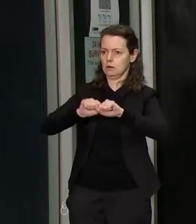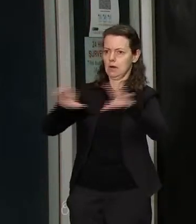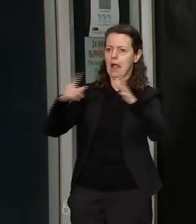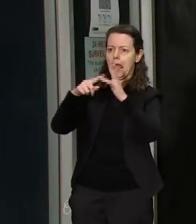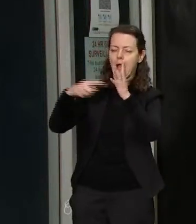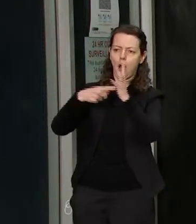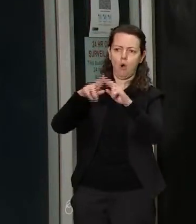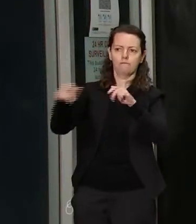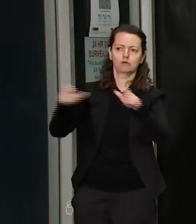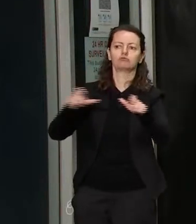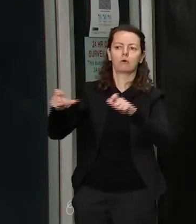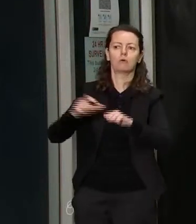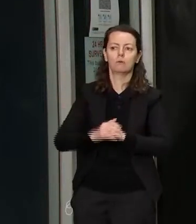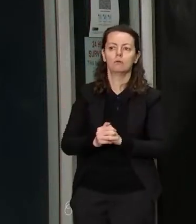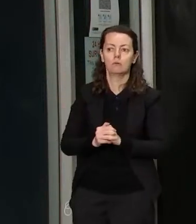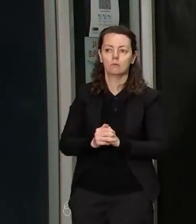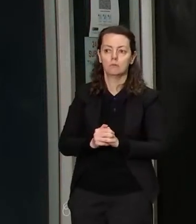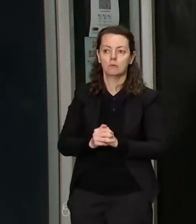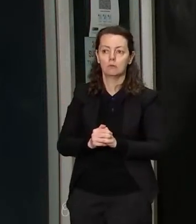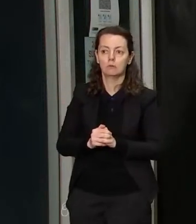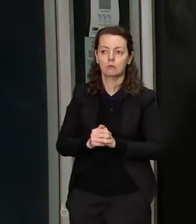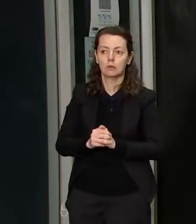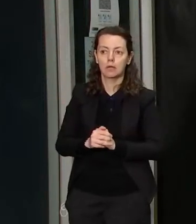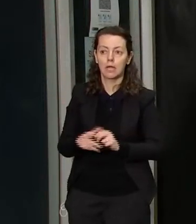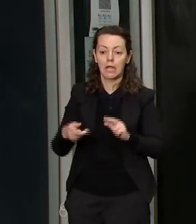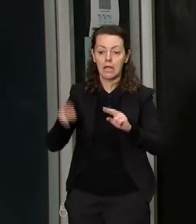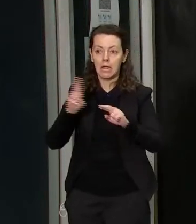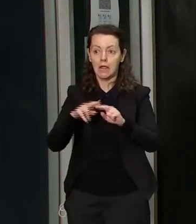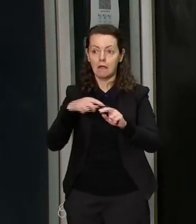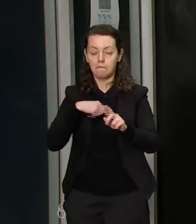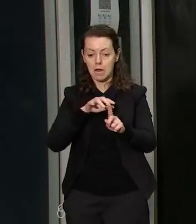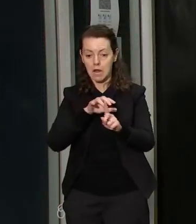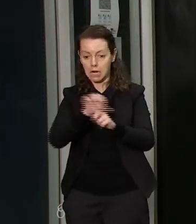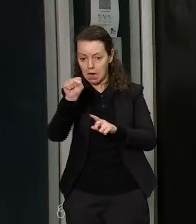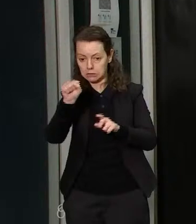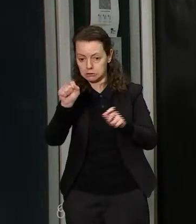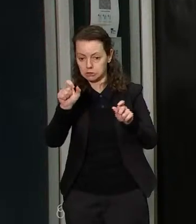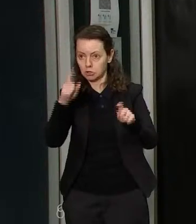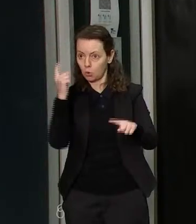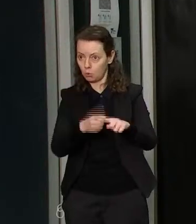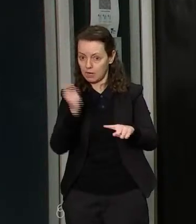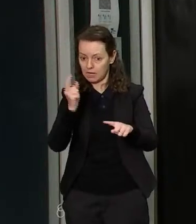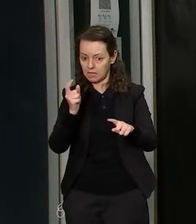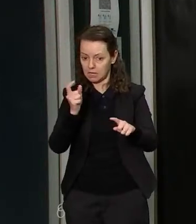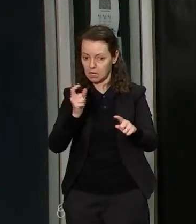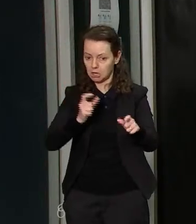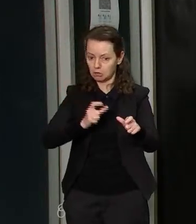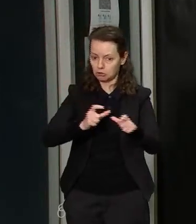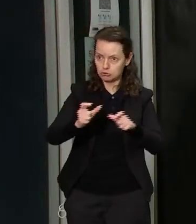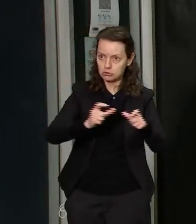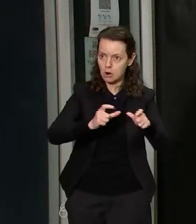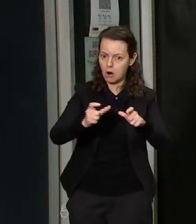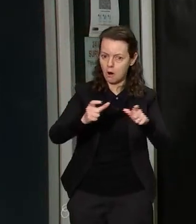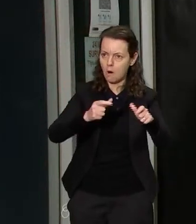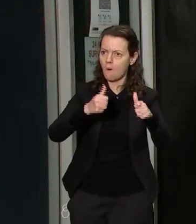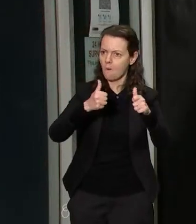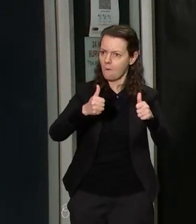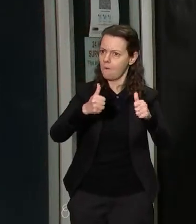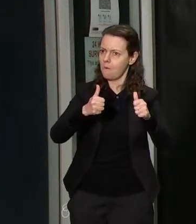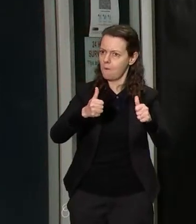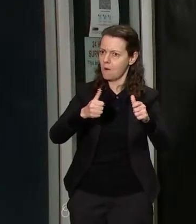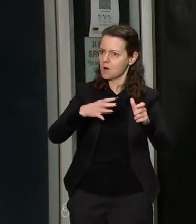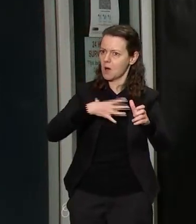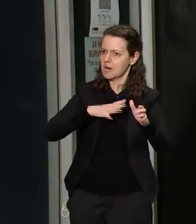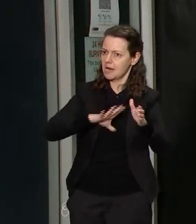circumstances, when it's localised, when we can track it down very, very quickly, there is no need for a circuit breaker. In other circumstances, where